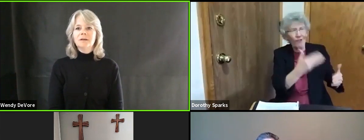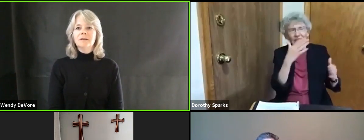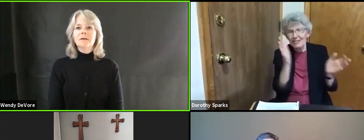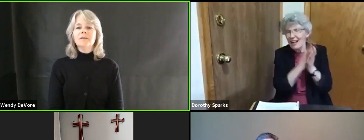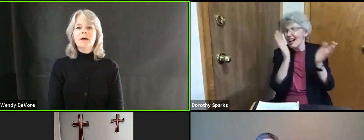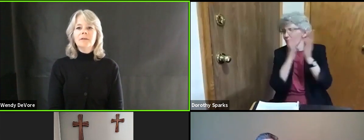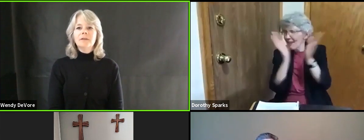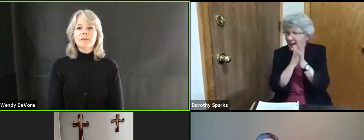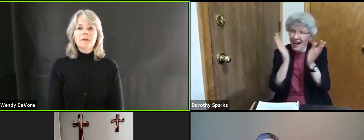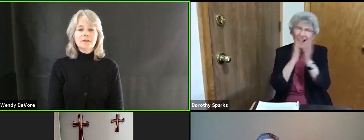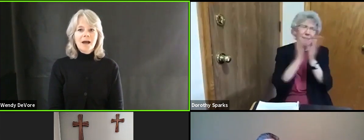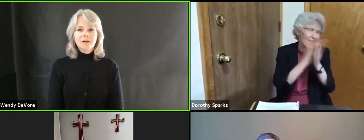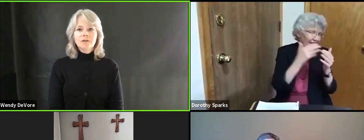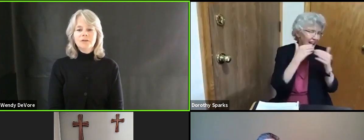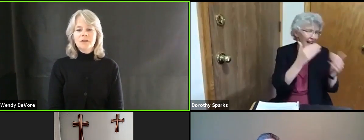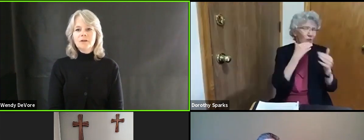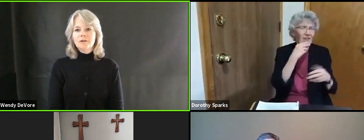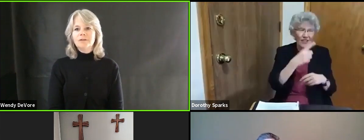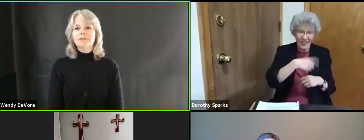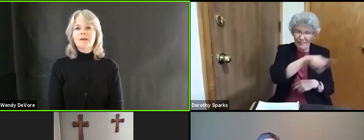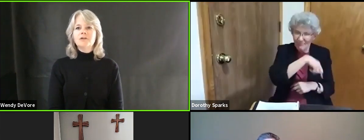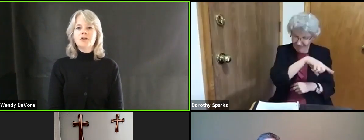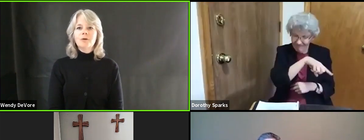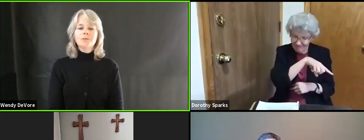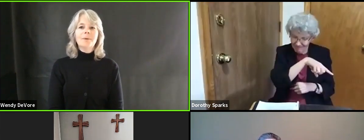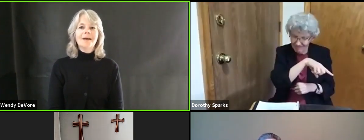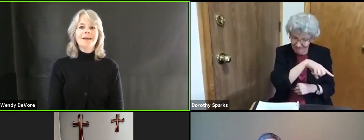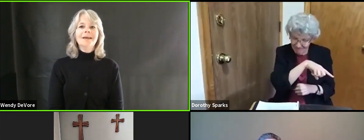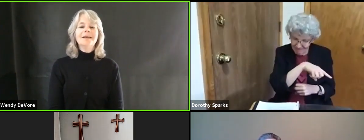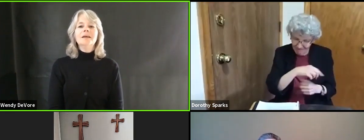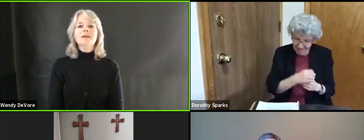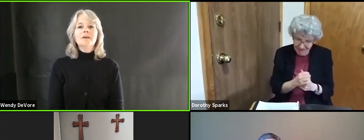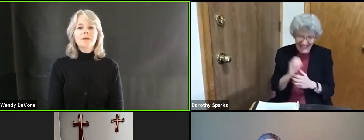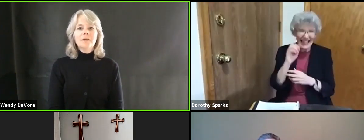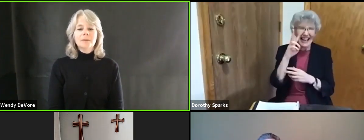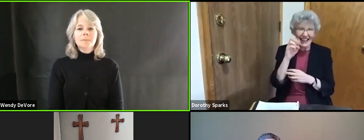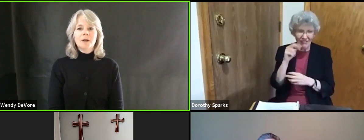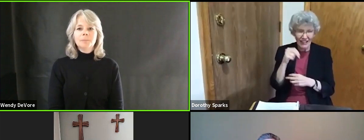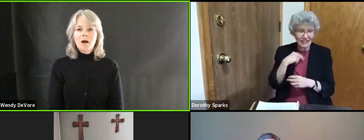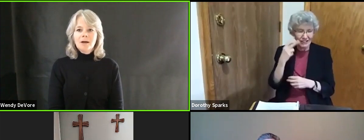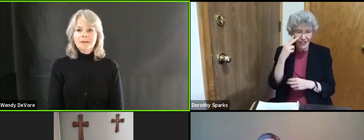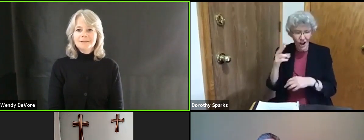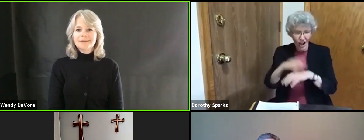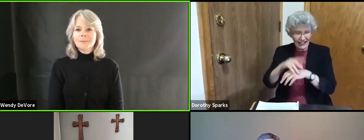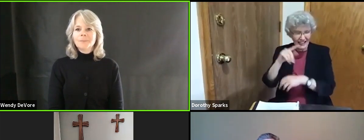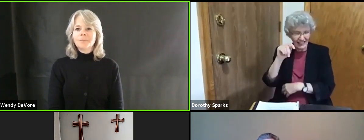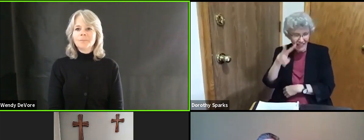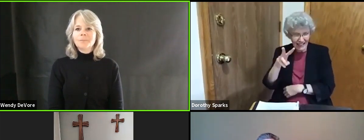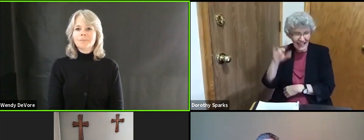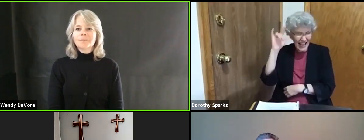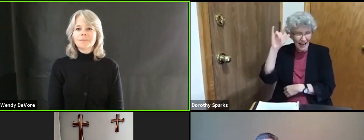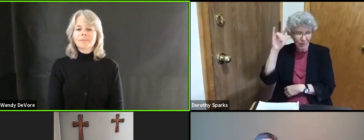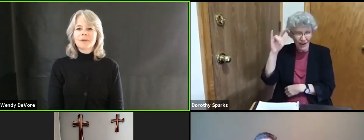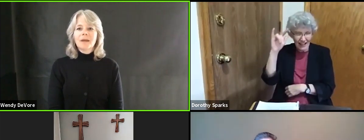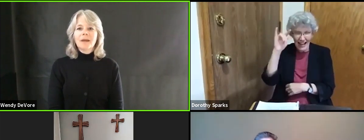dedication that the doctors and nurses have shown by giving them applause